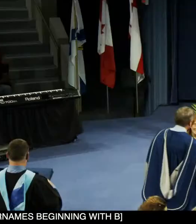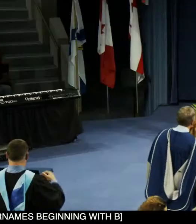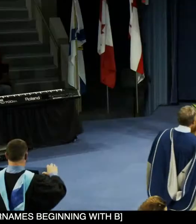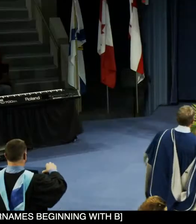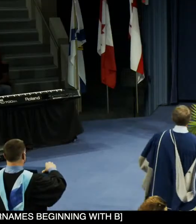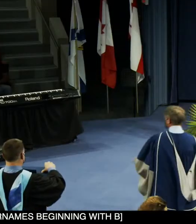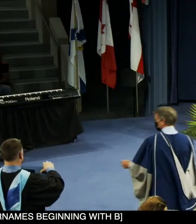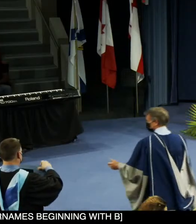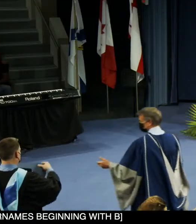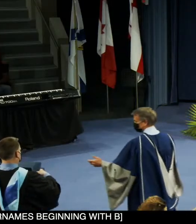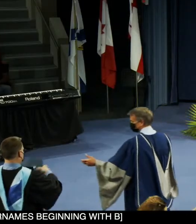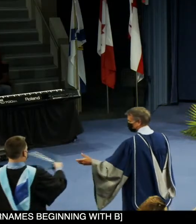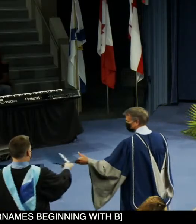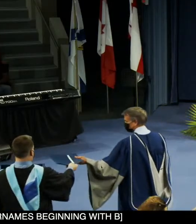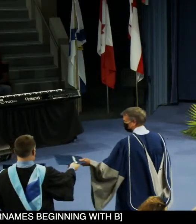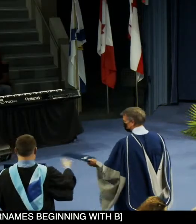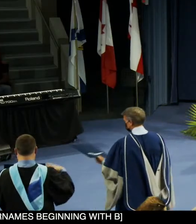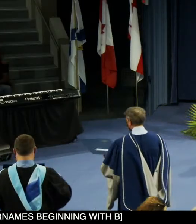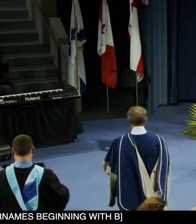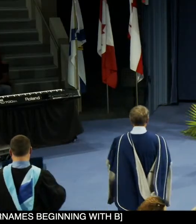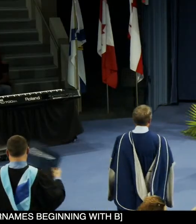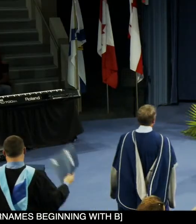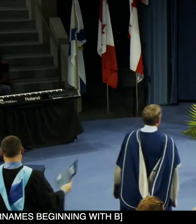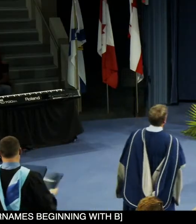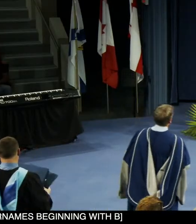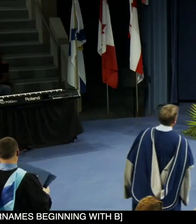Justine Downs.